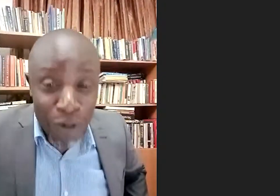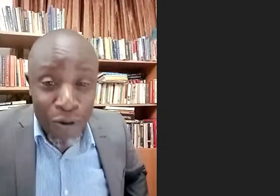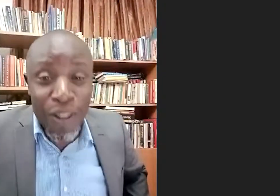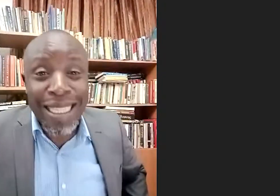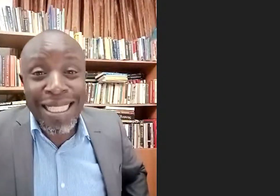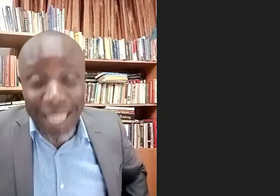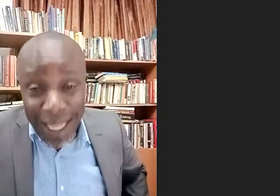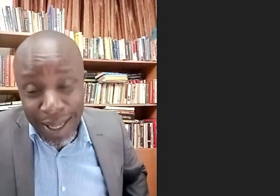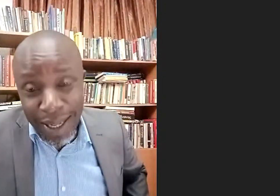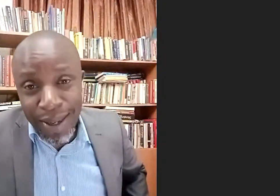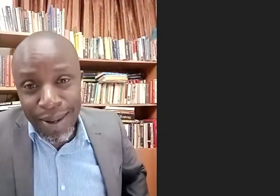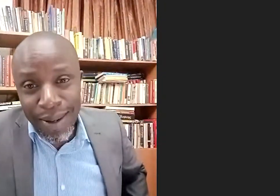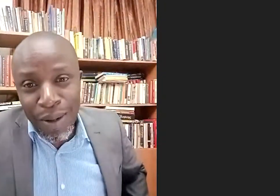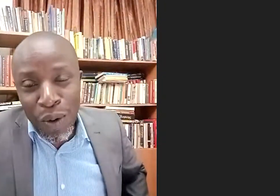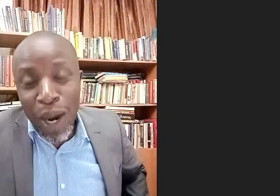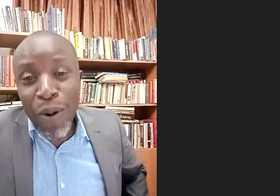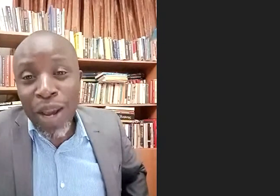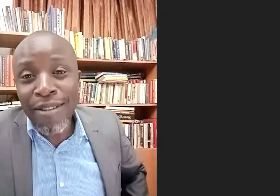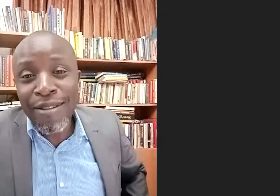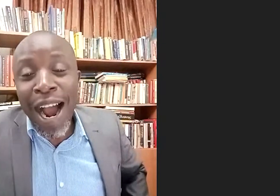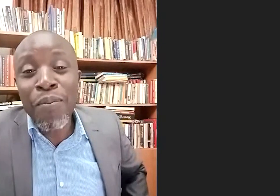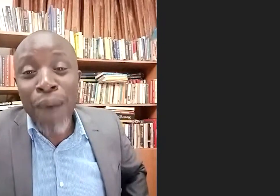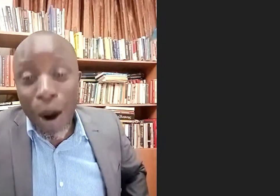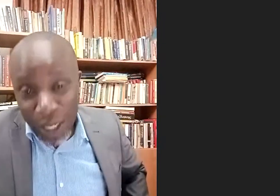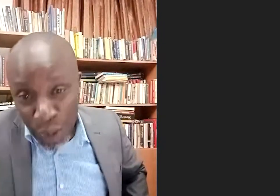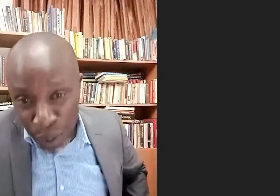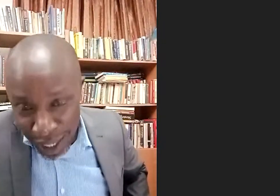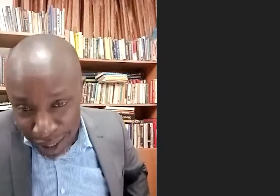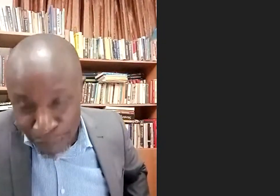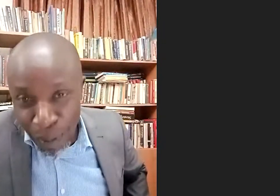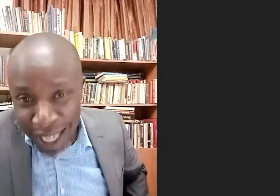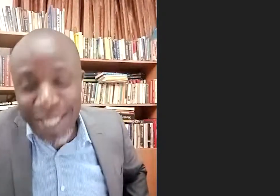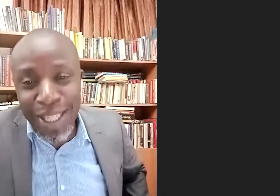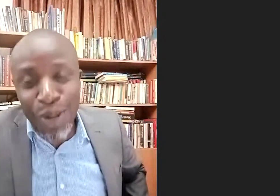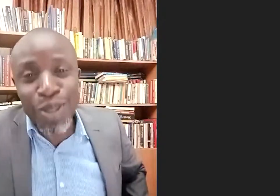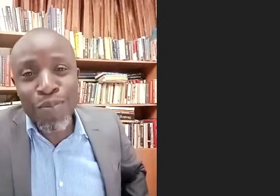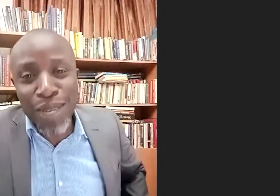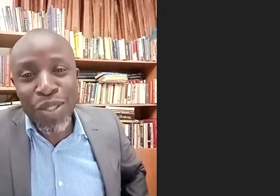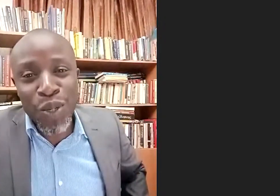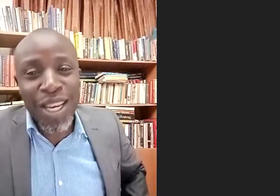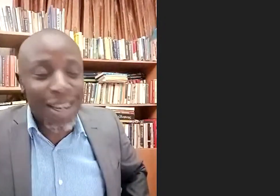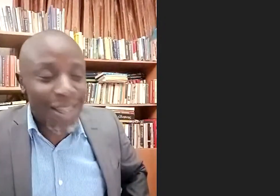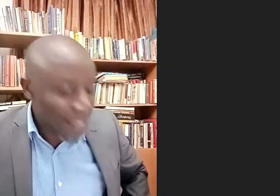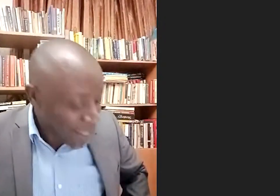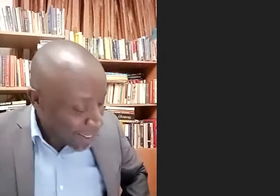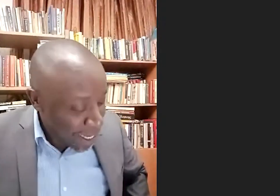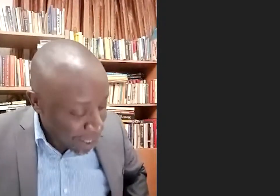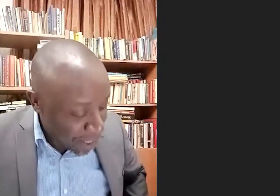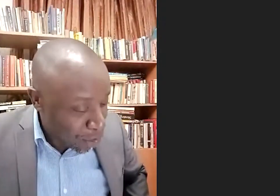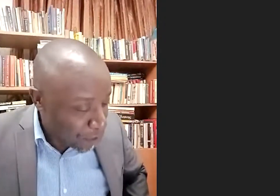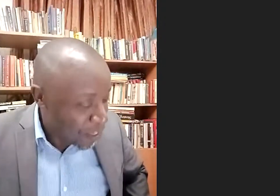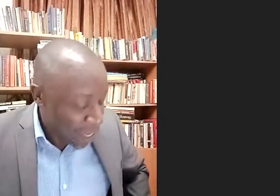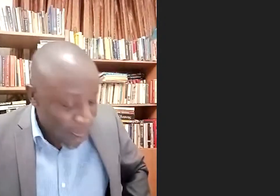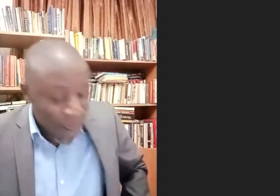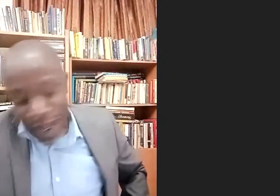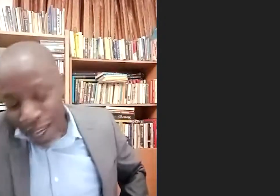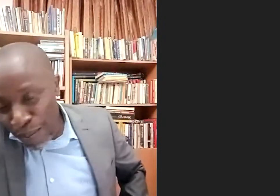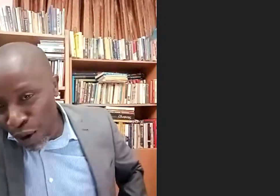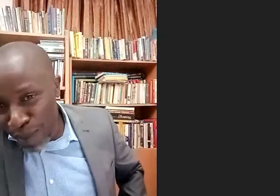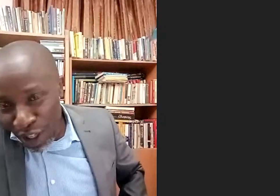Friday for the tea, where we have high-powered speakers. Please don't miss to hear judges of